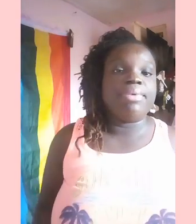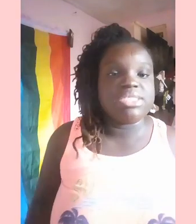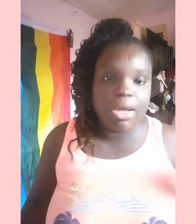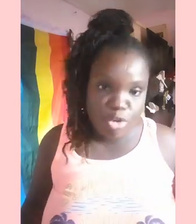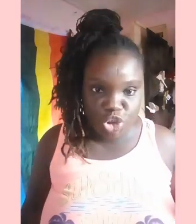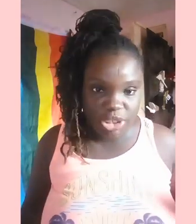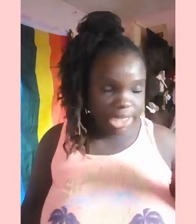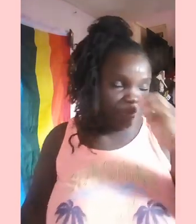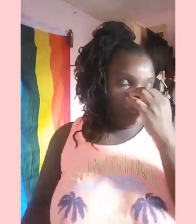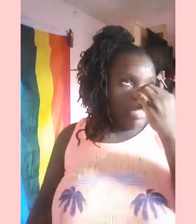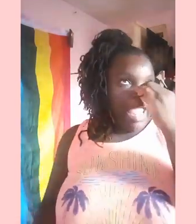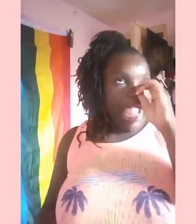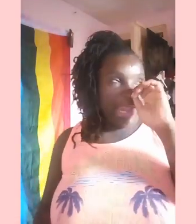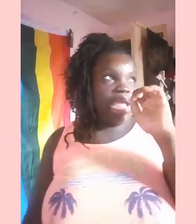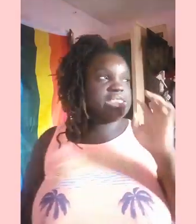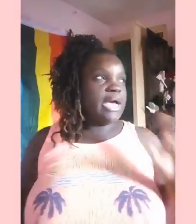at talk about Shelly. Alright,